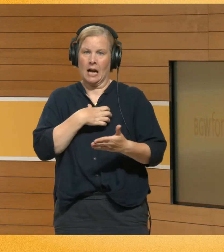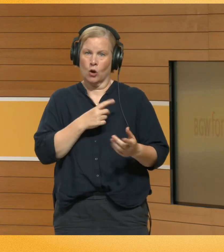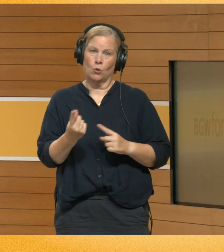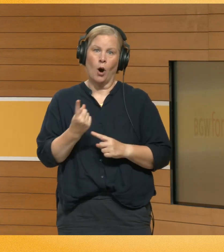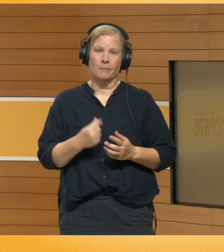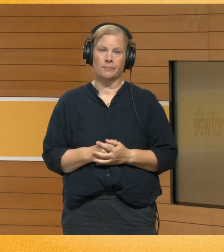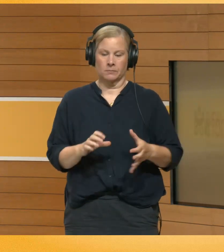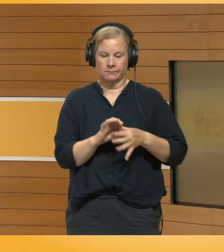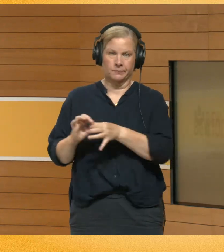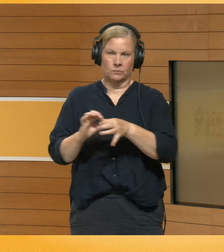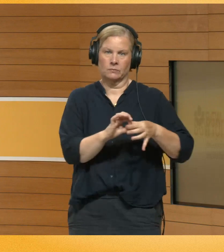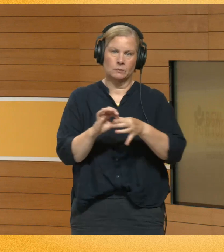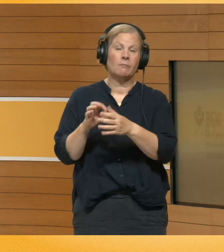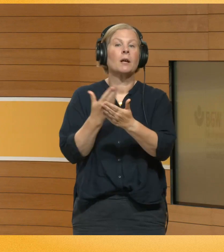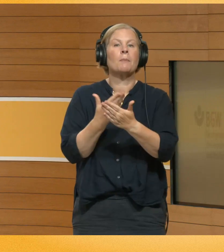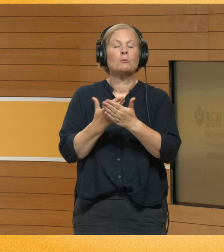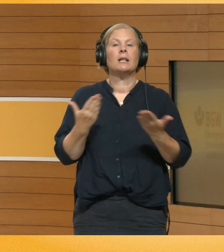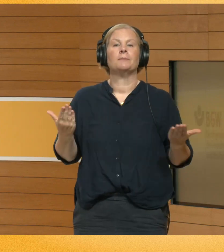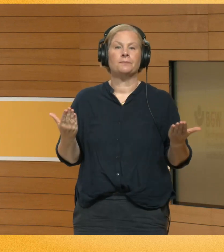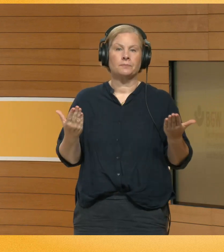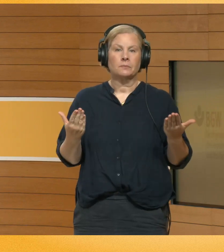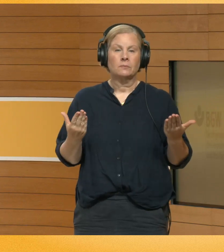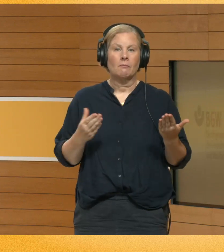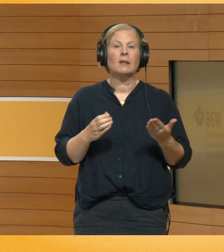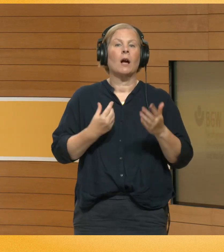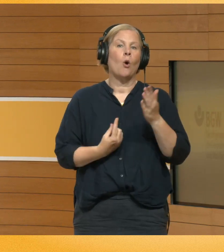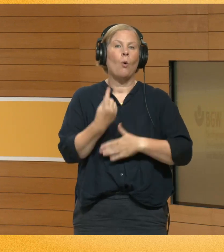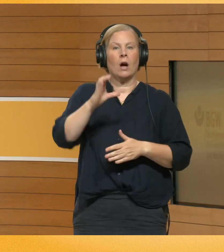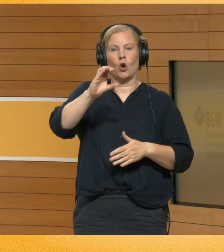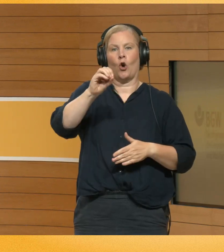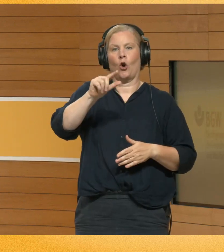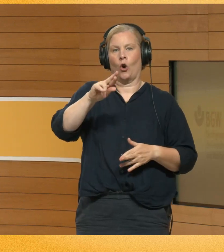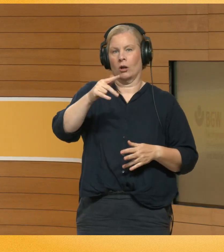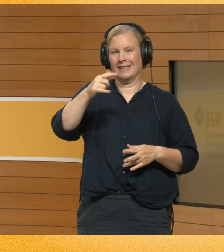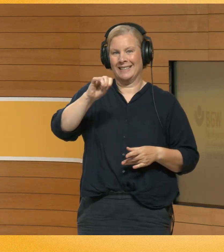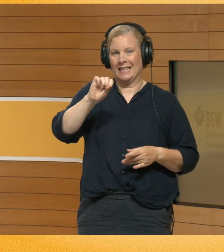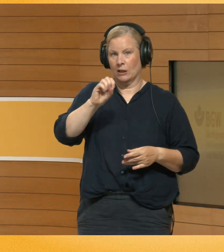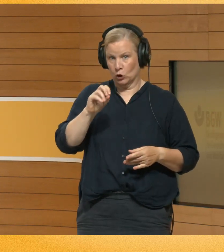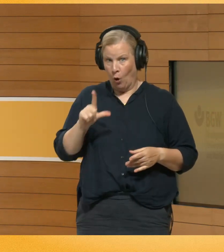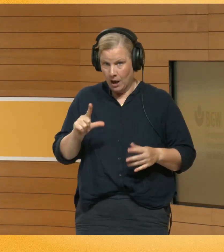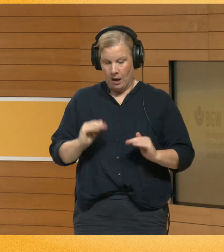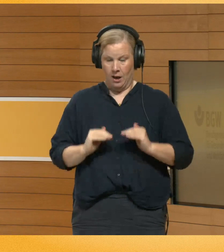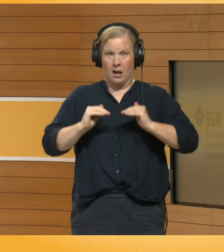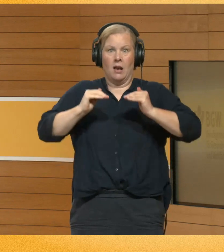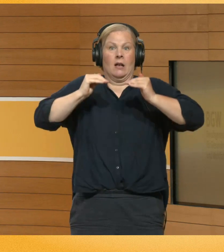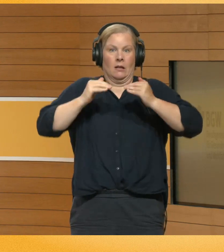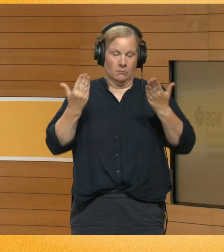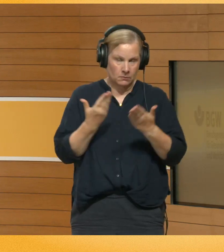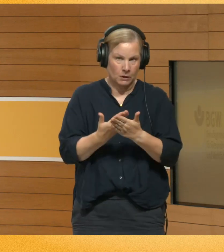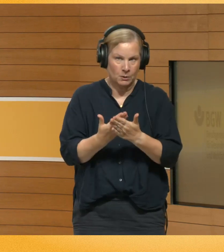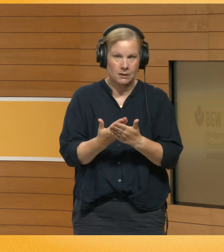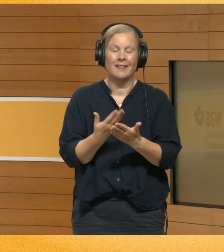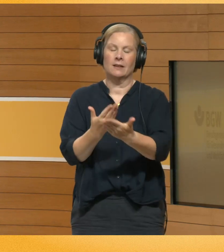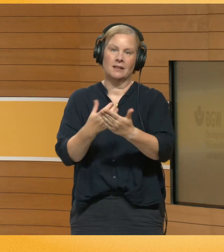It's on the evidence. So, of course, we were not only handling a lot of patients, we were not only handling